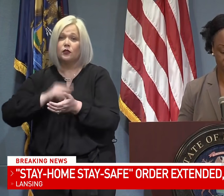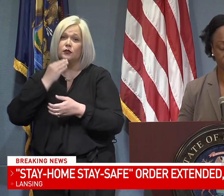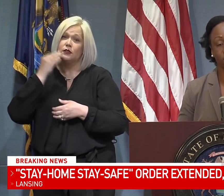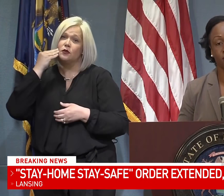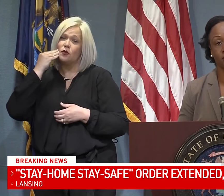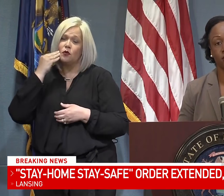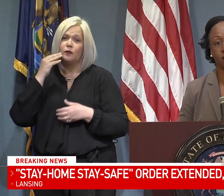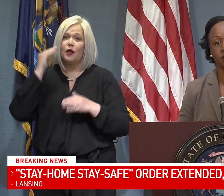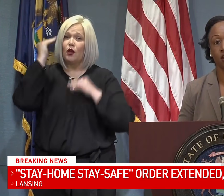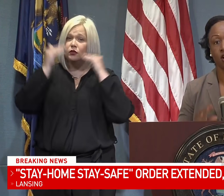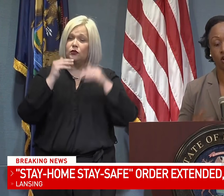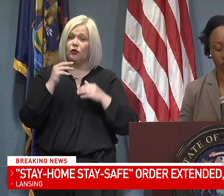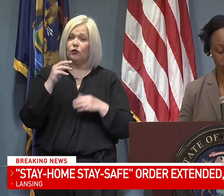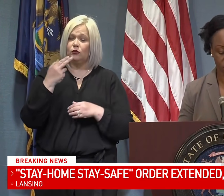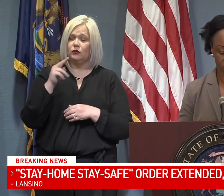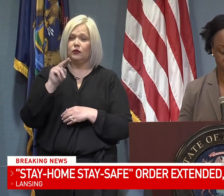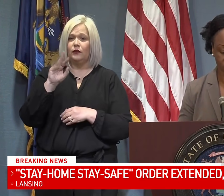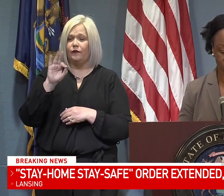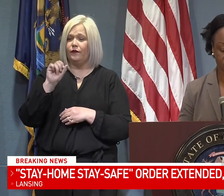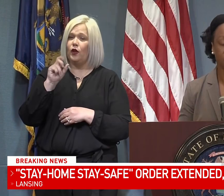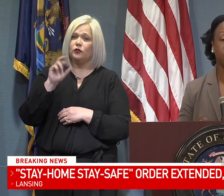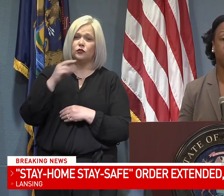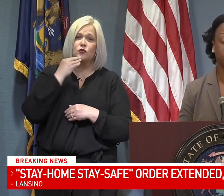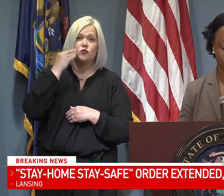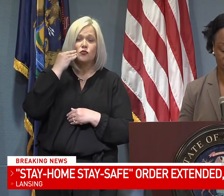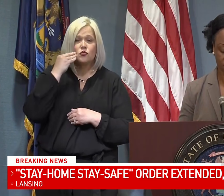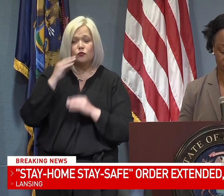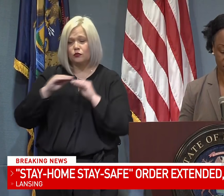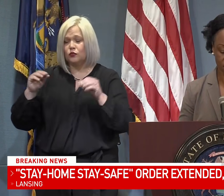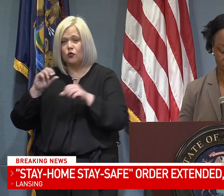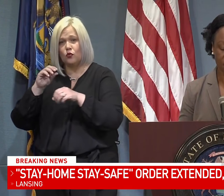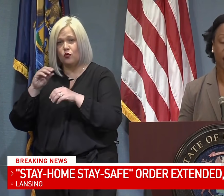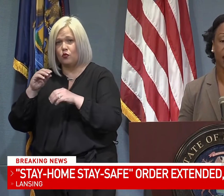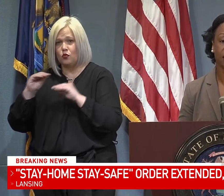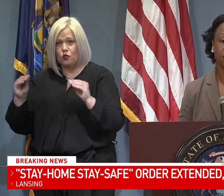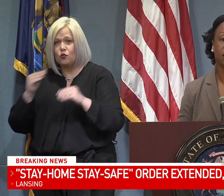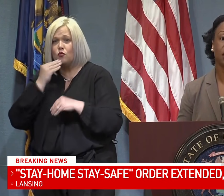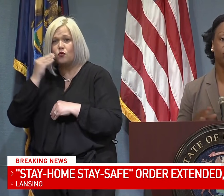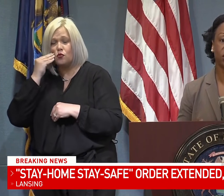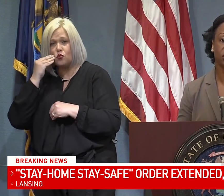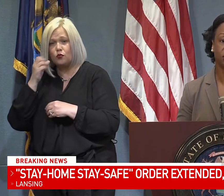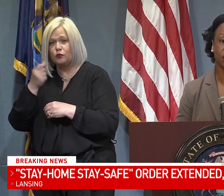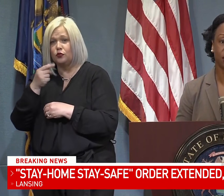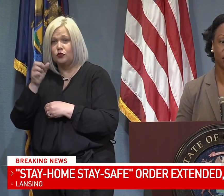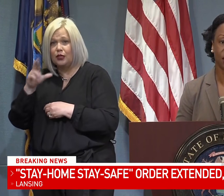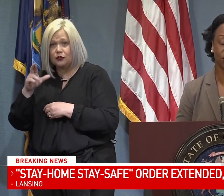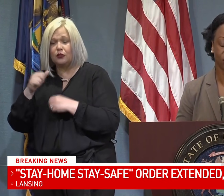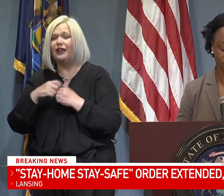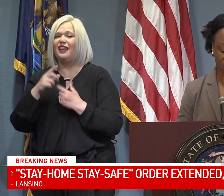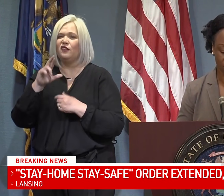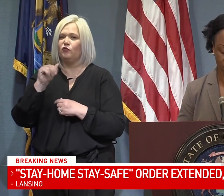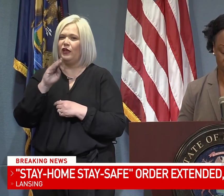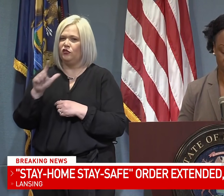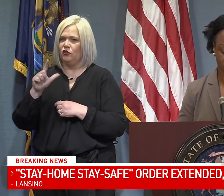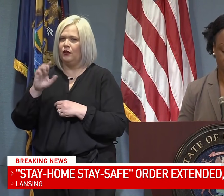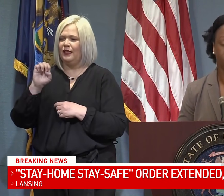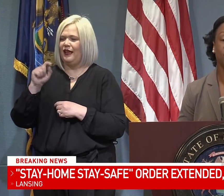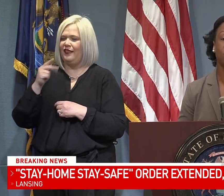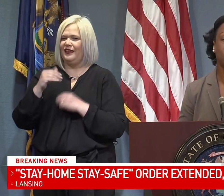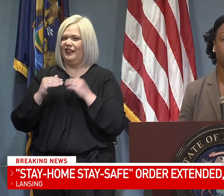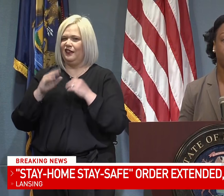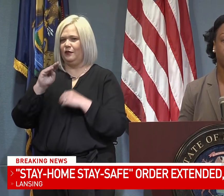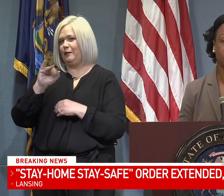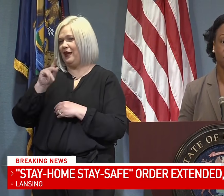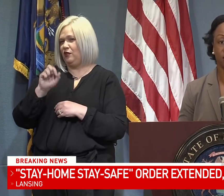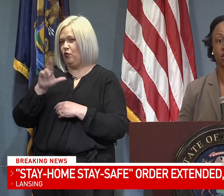and residential facilities, homeless shelters, incarcerated settings, and in racial and ethnic minority populations where